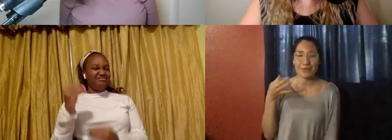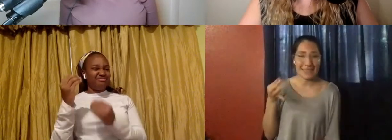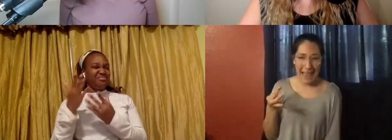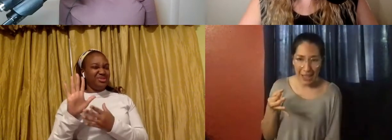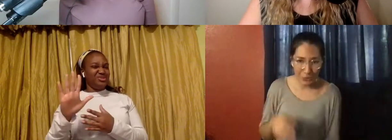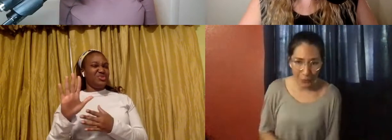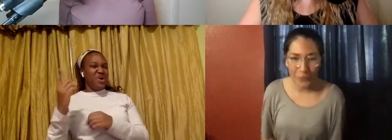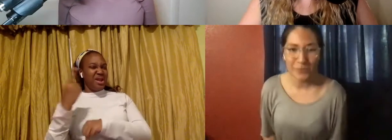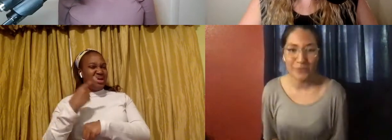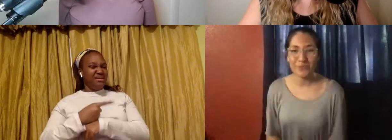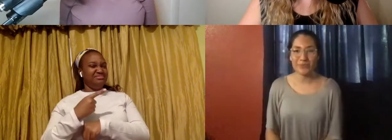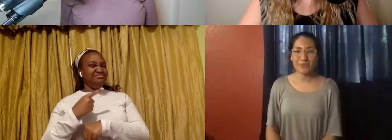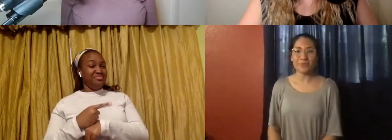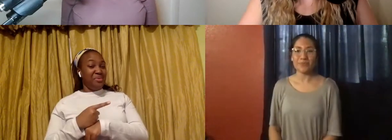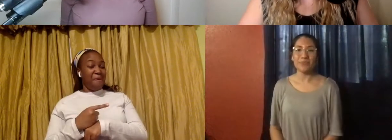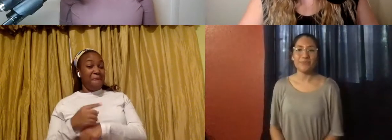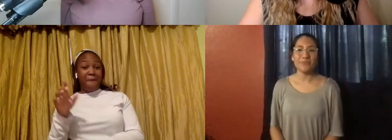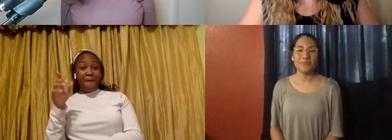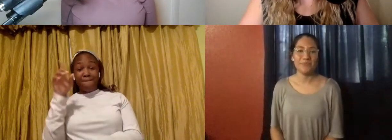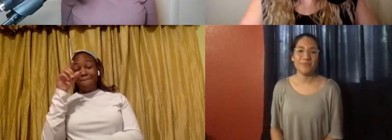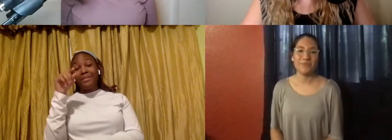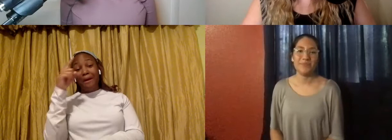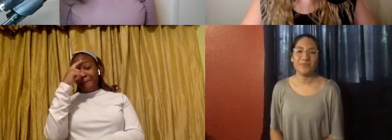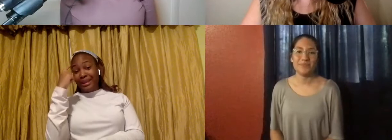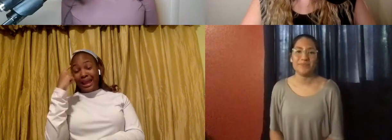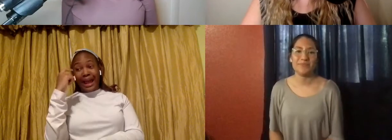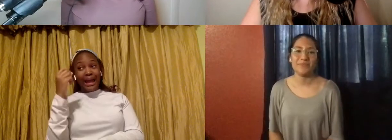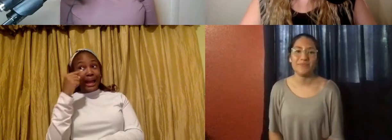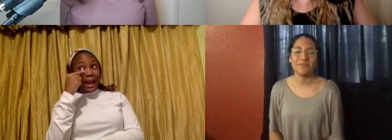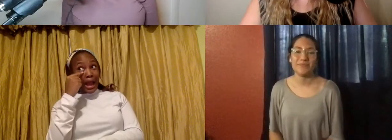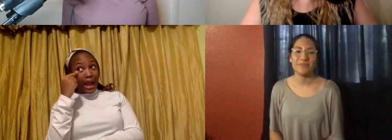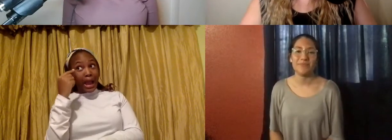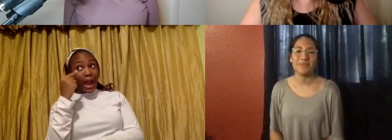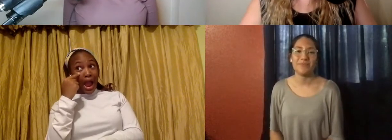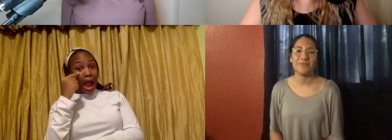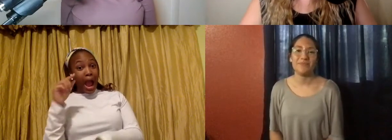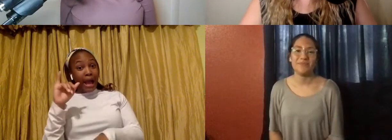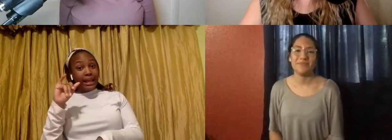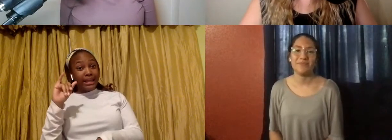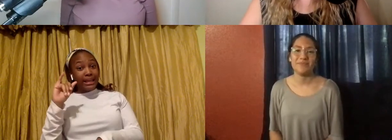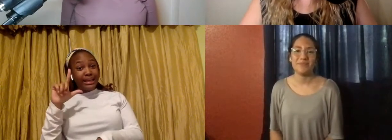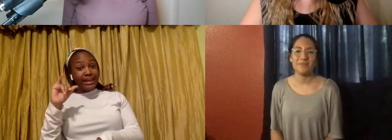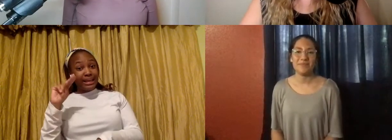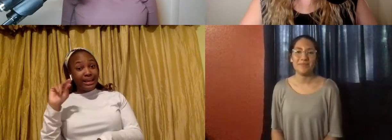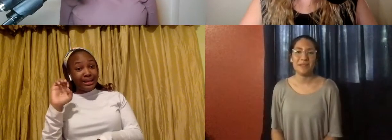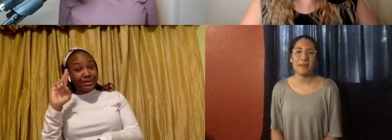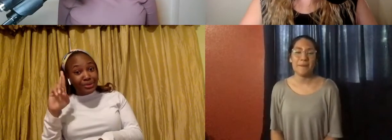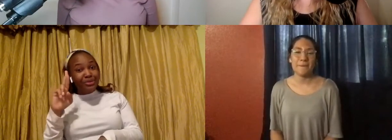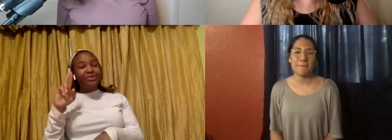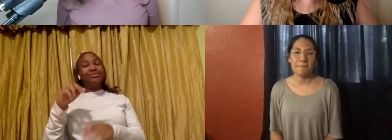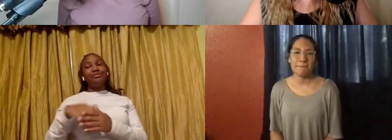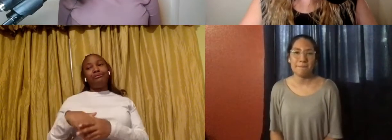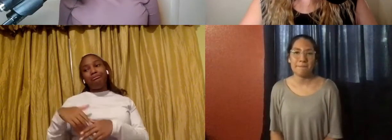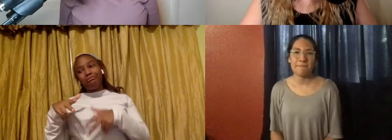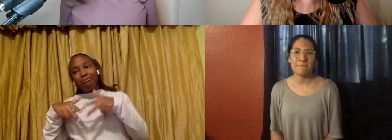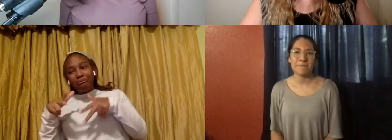eyeliner. Morgan was wearing black eyeliner in like the seventh grade. Walking around like she was in, you know, like some like grunge band. Yeah, I've heard